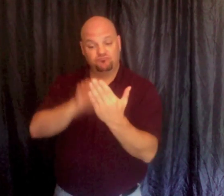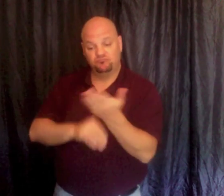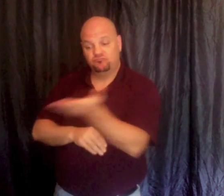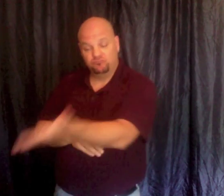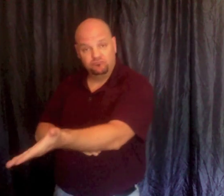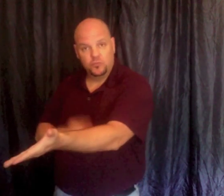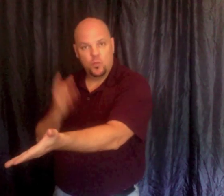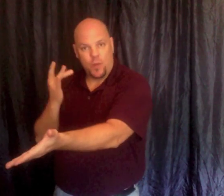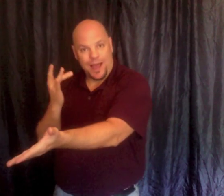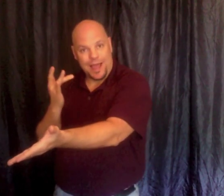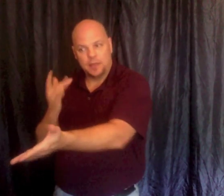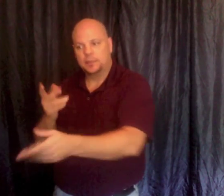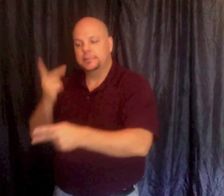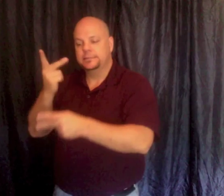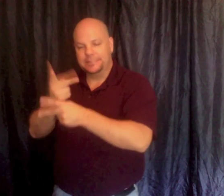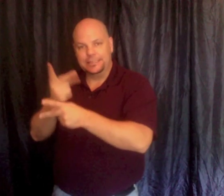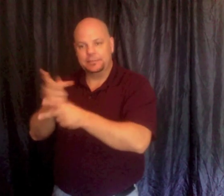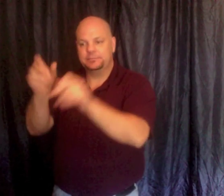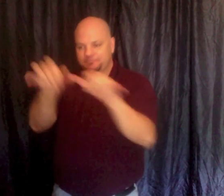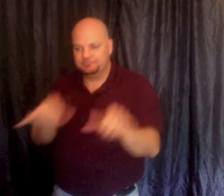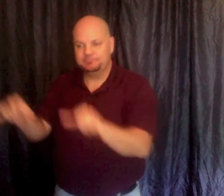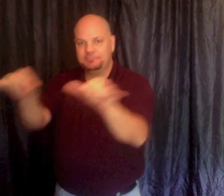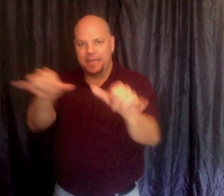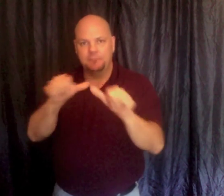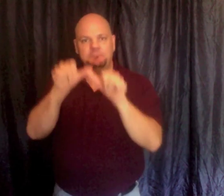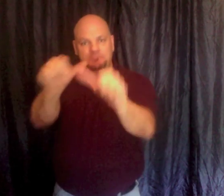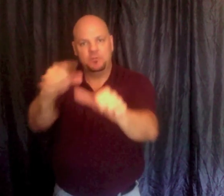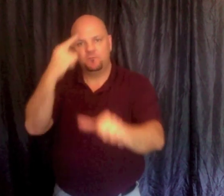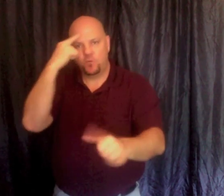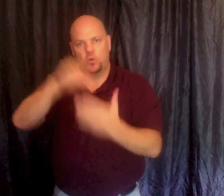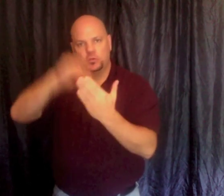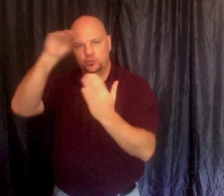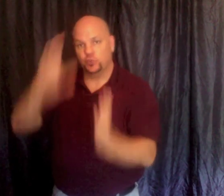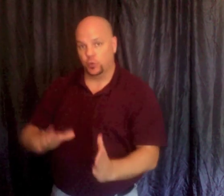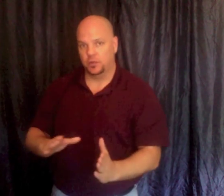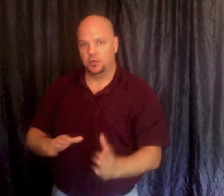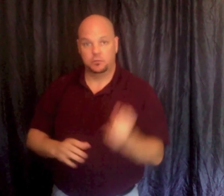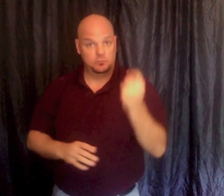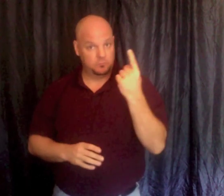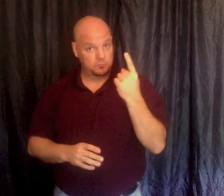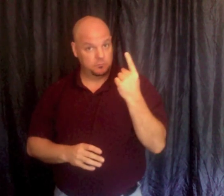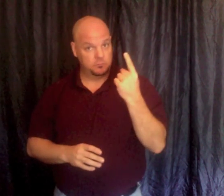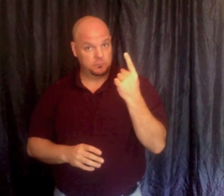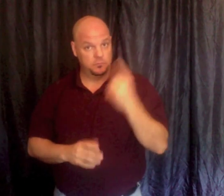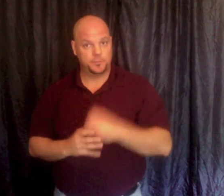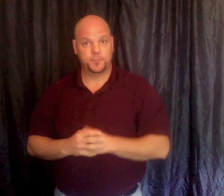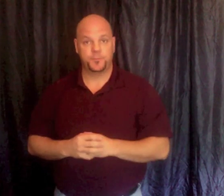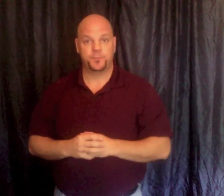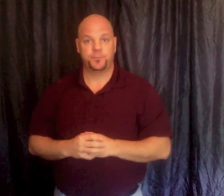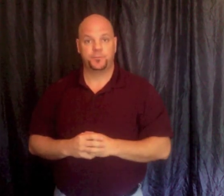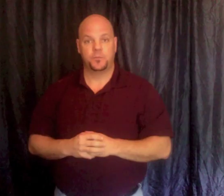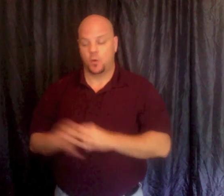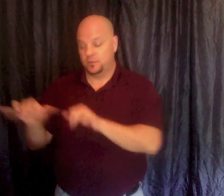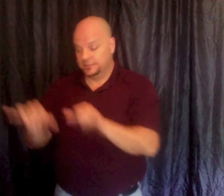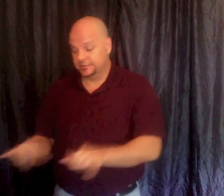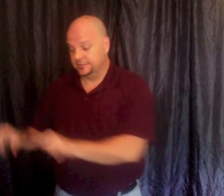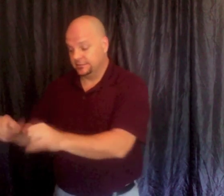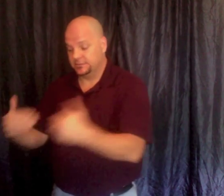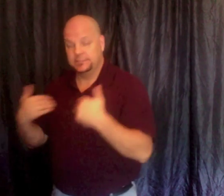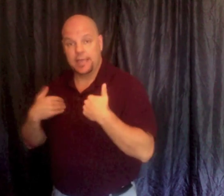they can keep things consistent. See what I mean? If you want to keep the standards consistent,